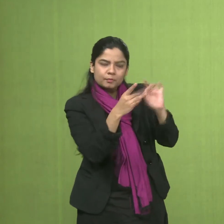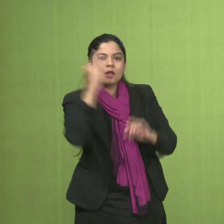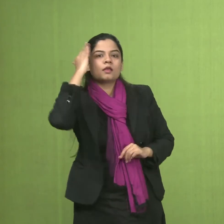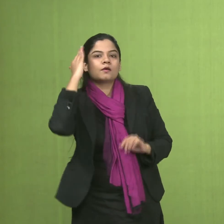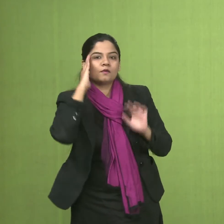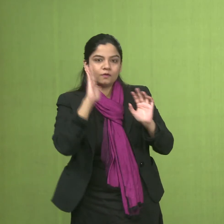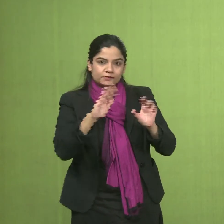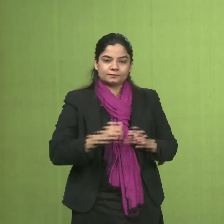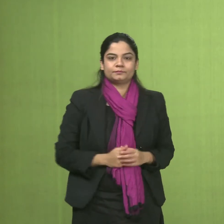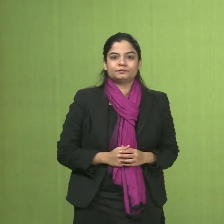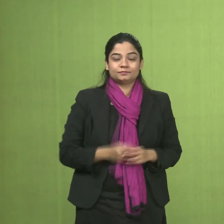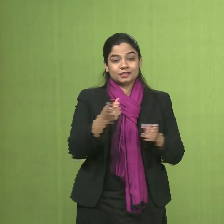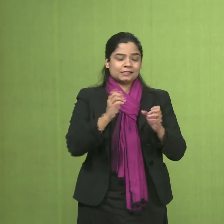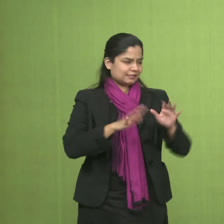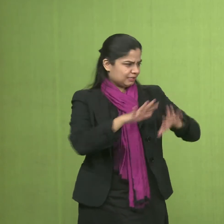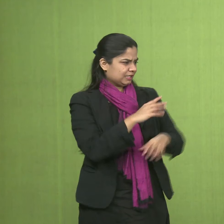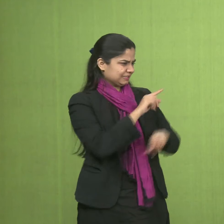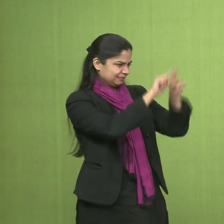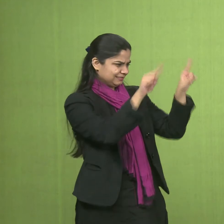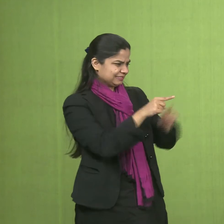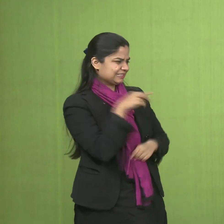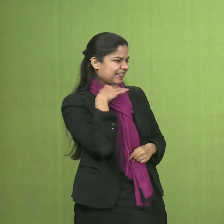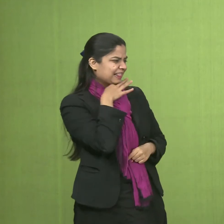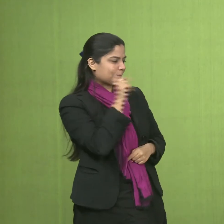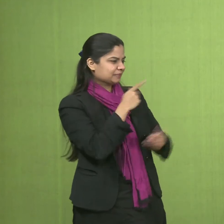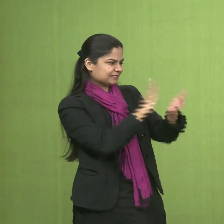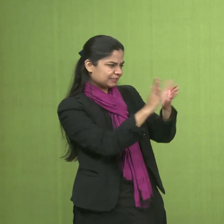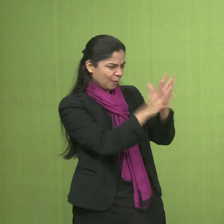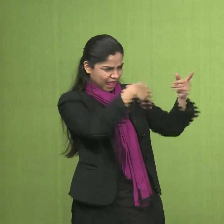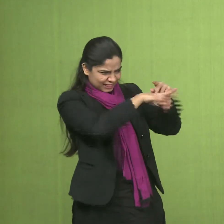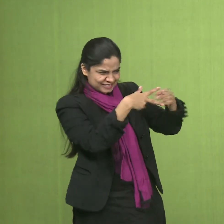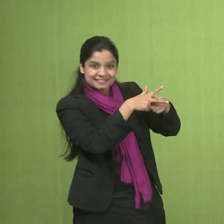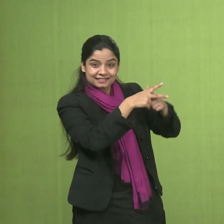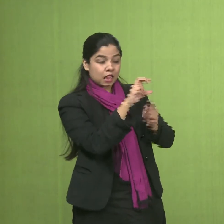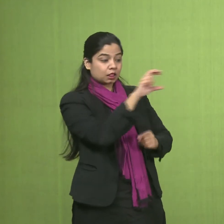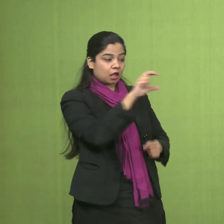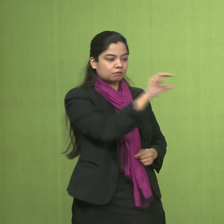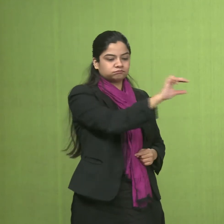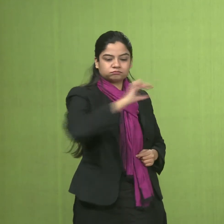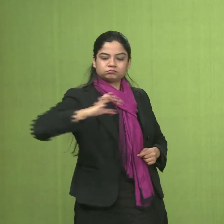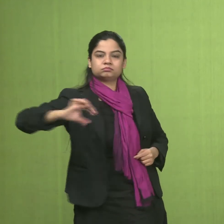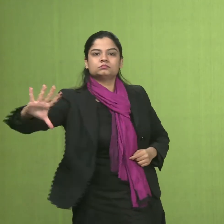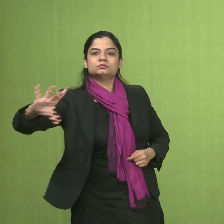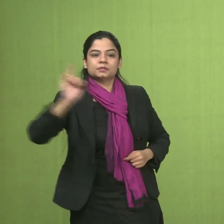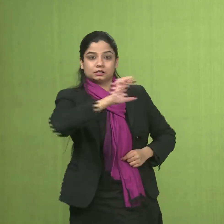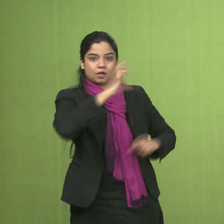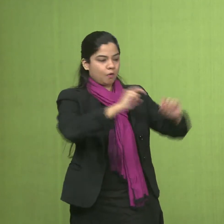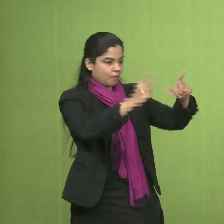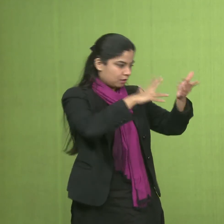clean. Sometimes an injury can happen because of that. Children can get electric shock, etc. So whenever you are also cleaning the plugs or